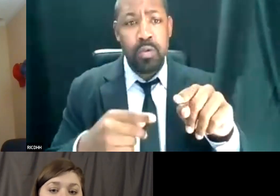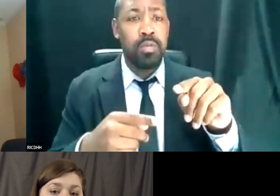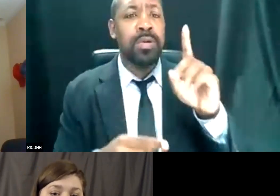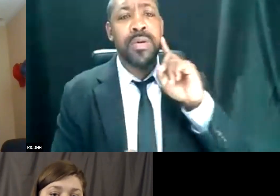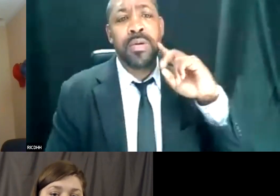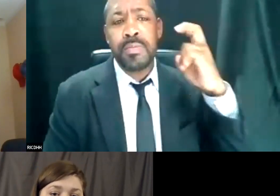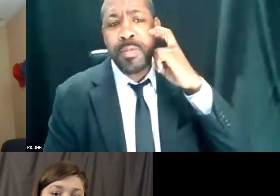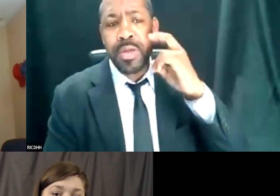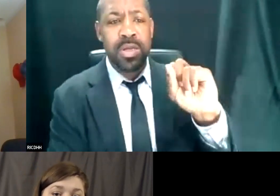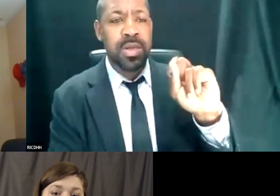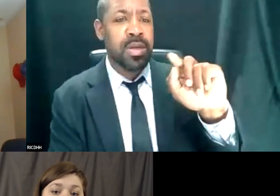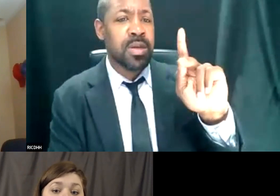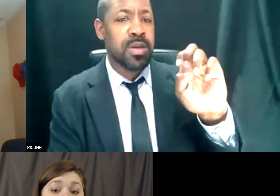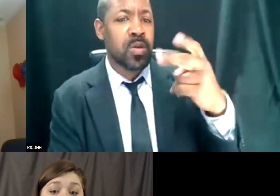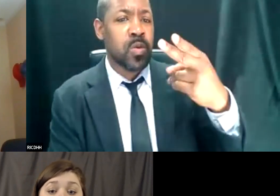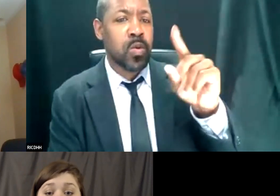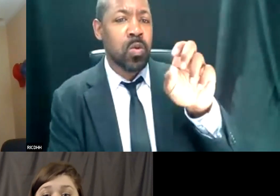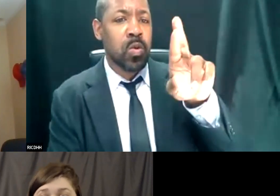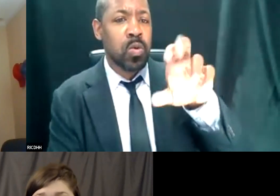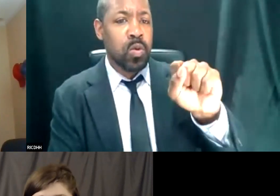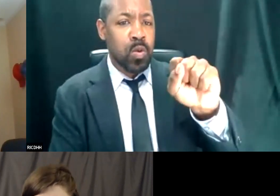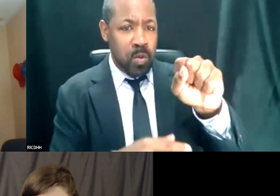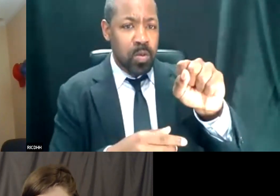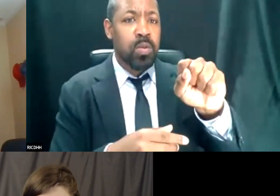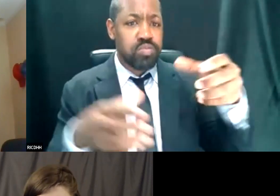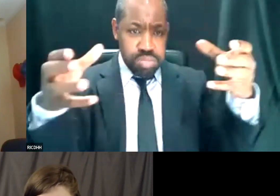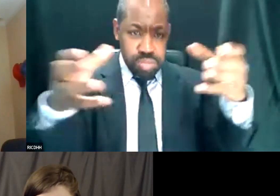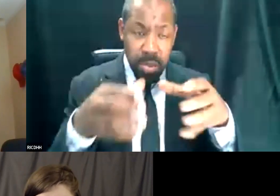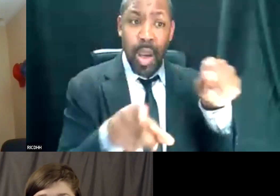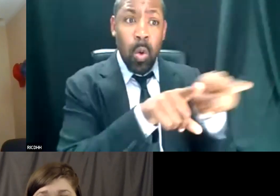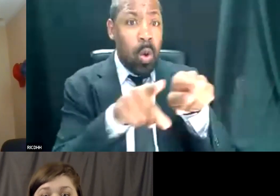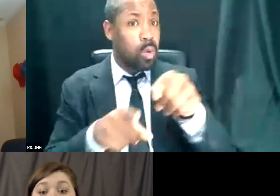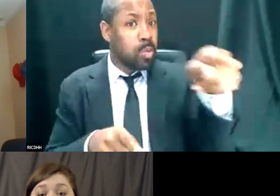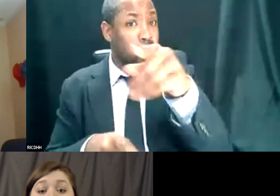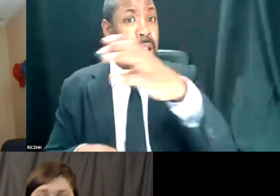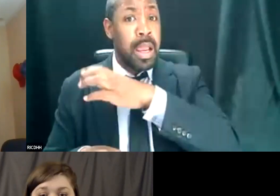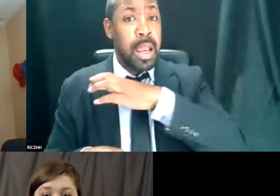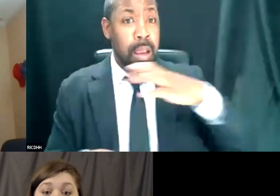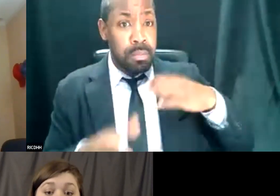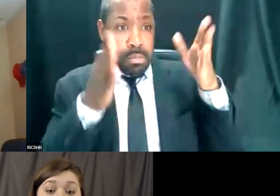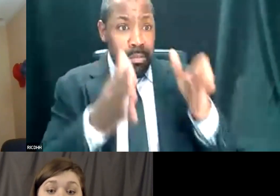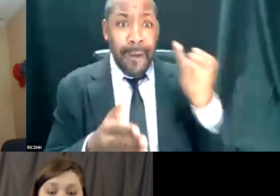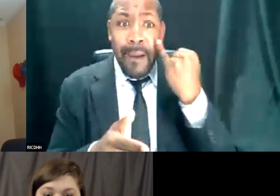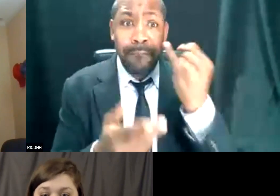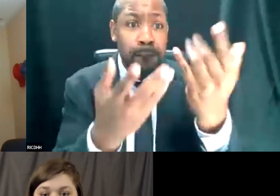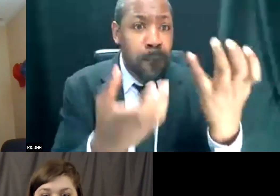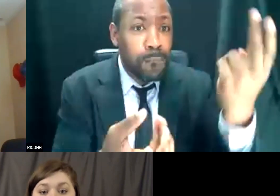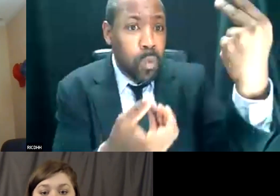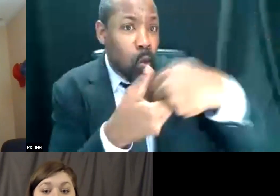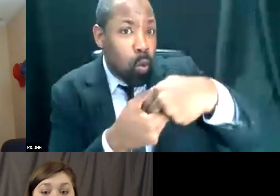and for the deaf-blind Stakeholders.